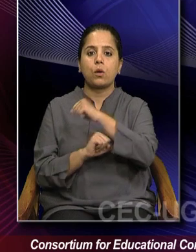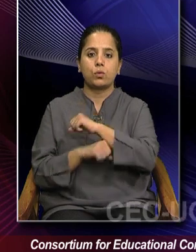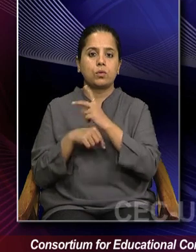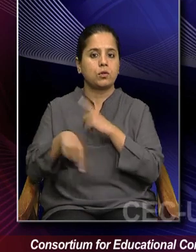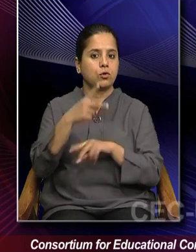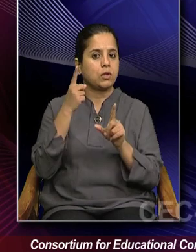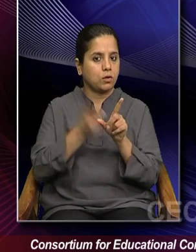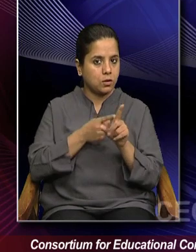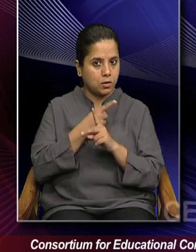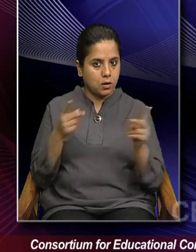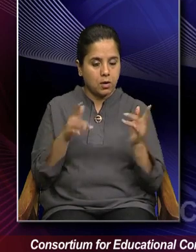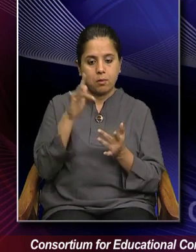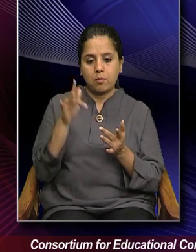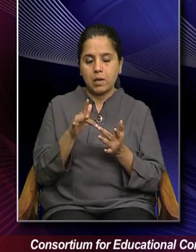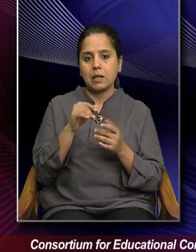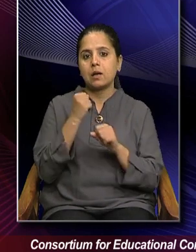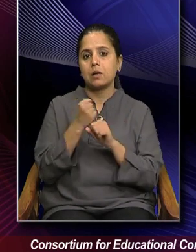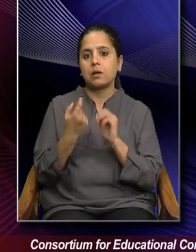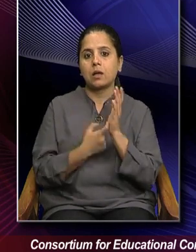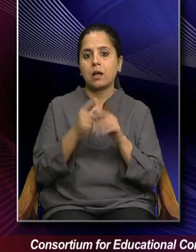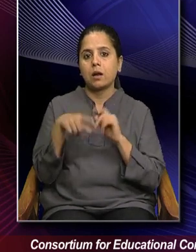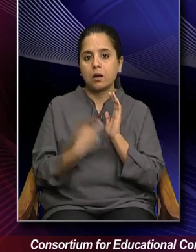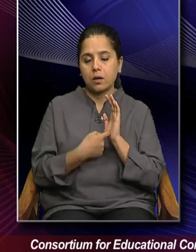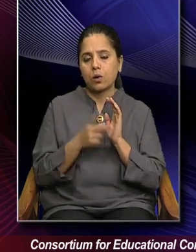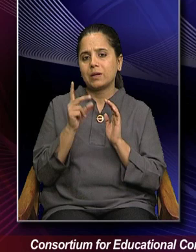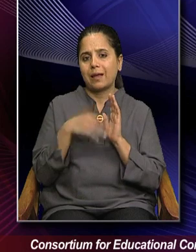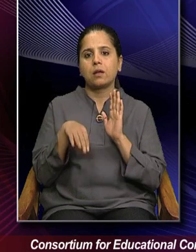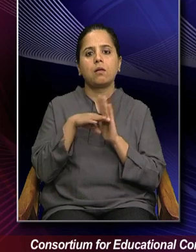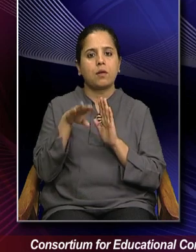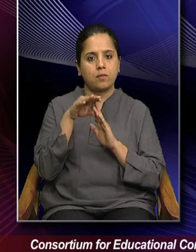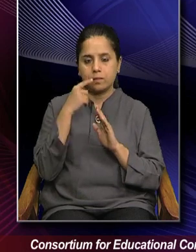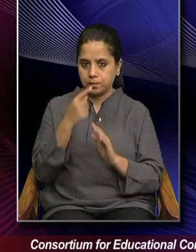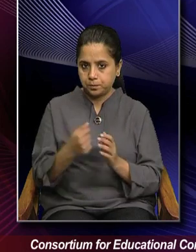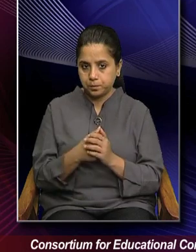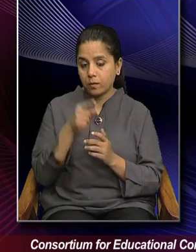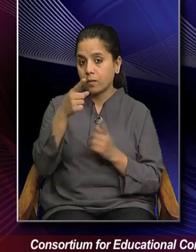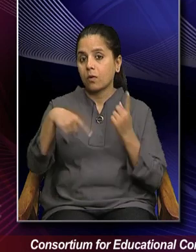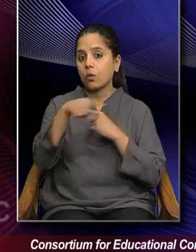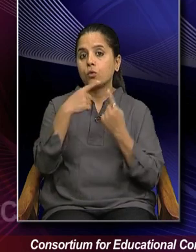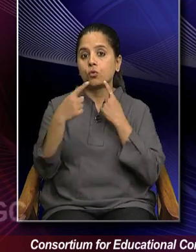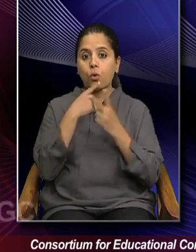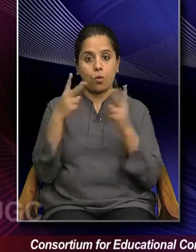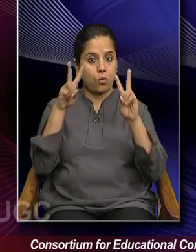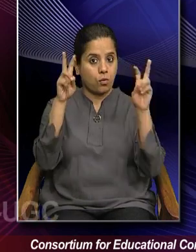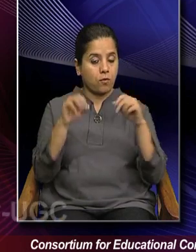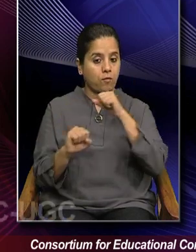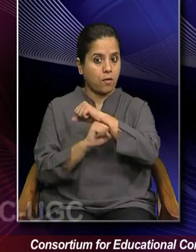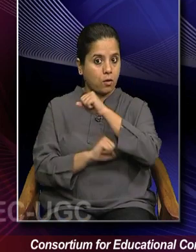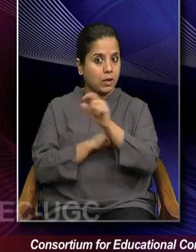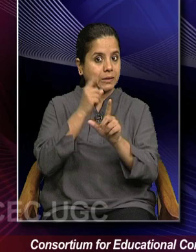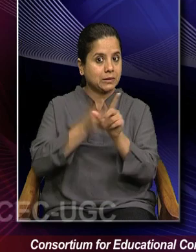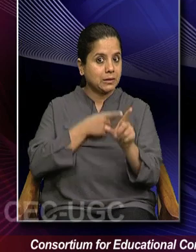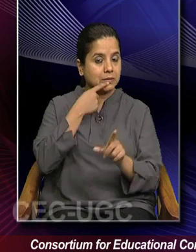years, the middle graders and the secondary levels. When you talk about the foundational